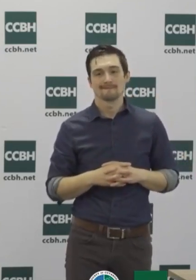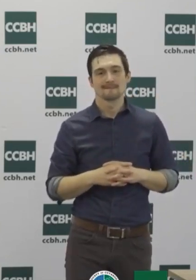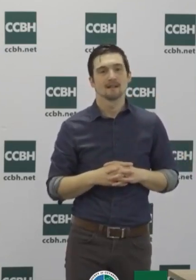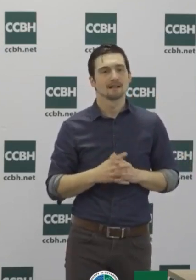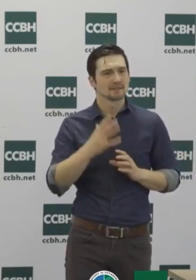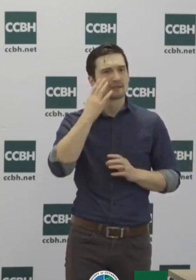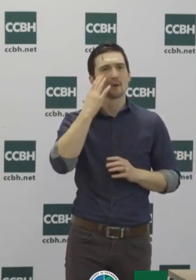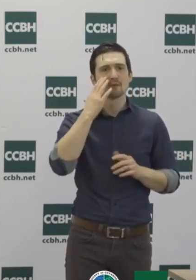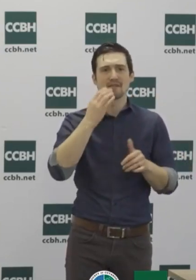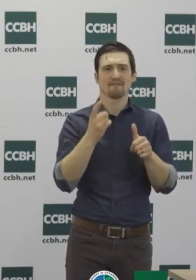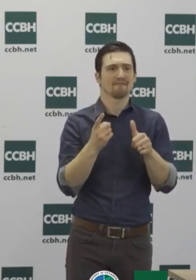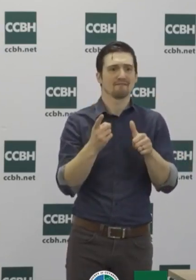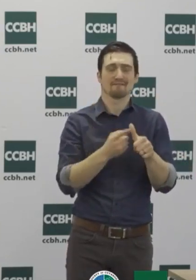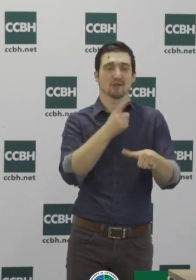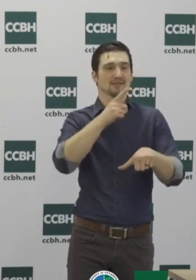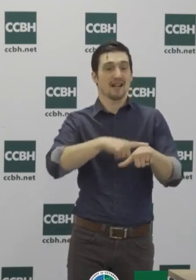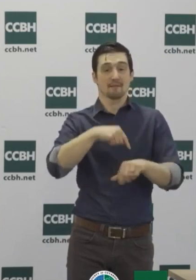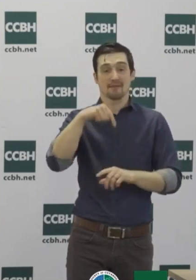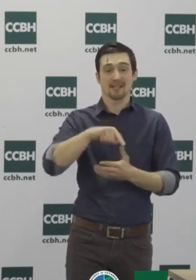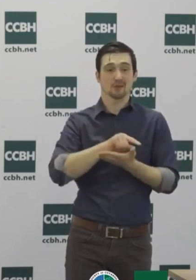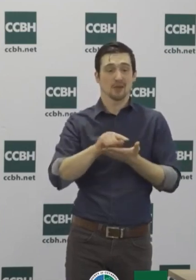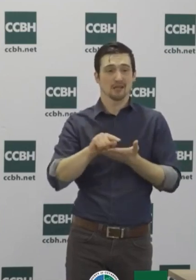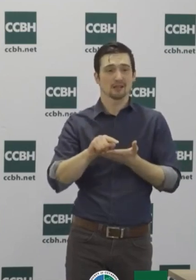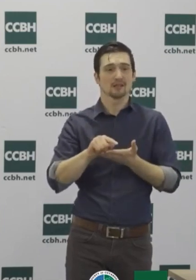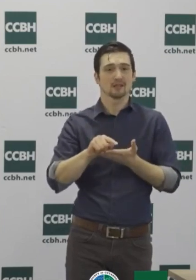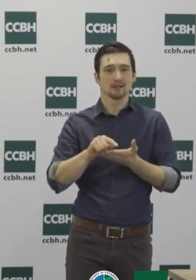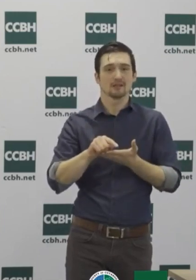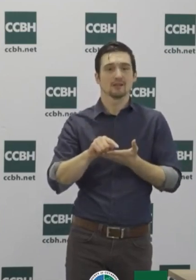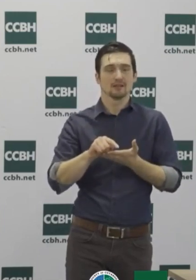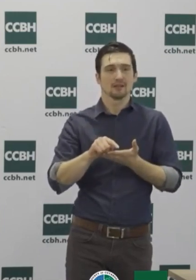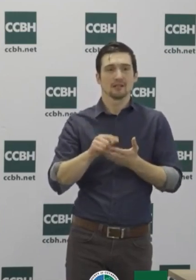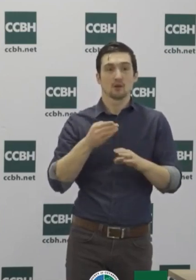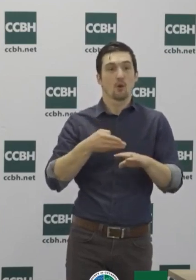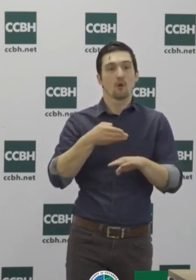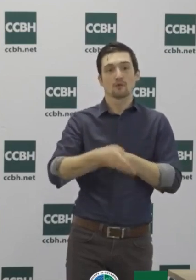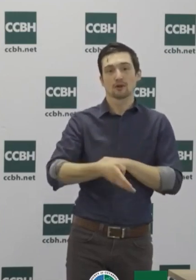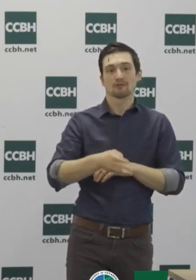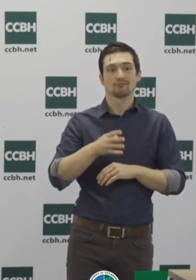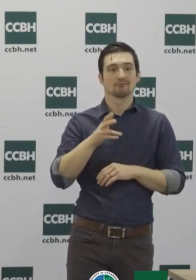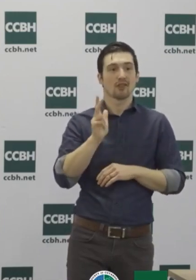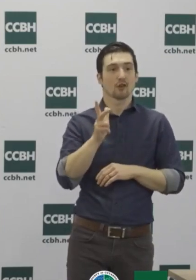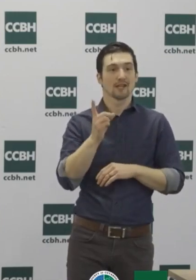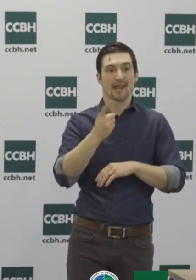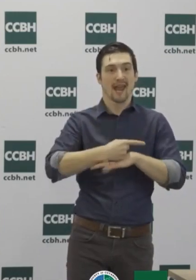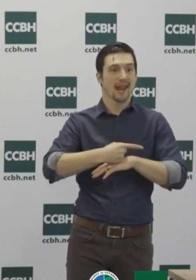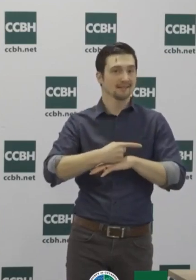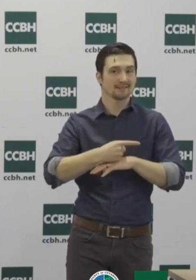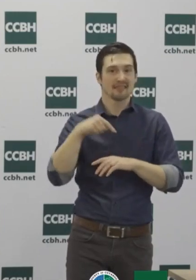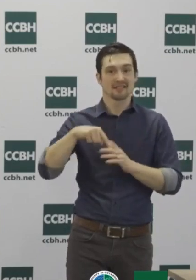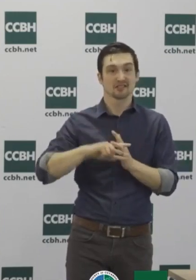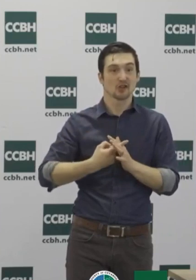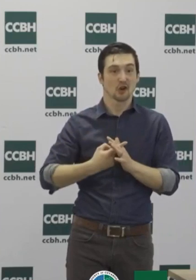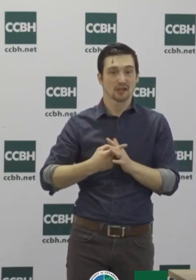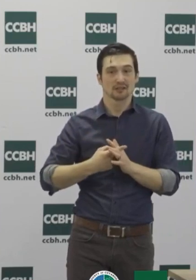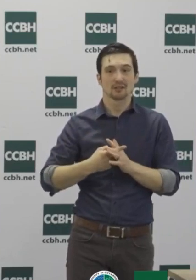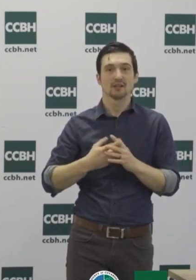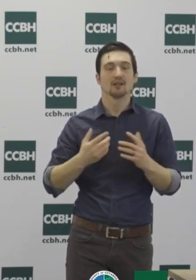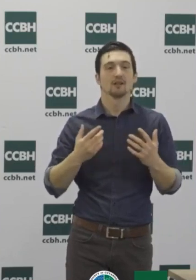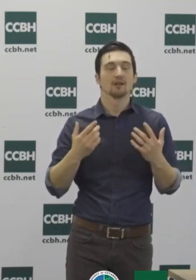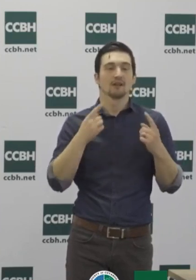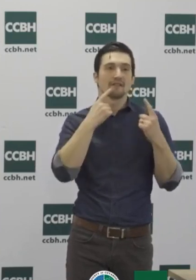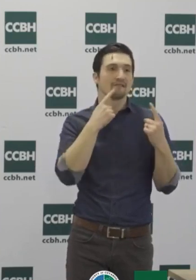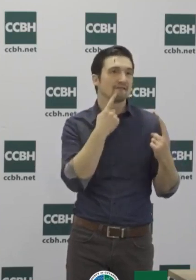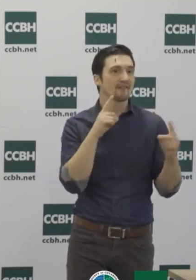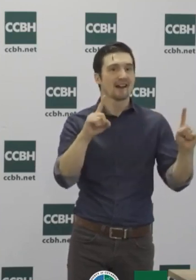time this week, in the more than 40 days since this started, we had a day where we cleared